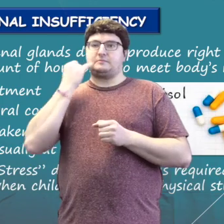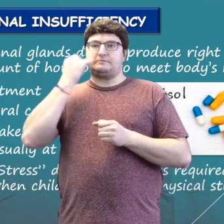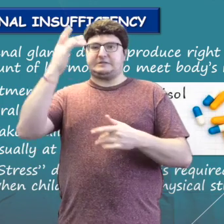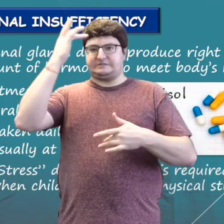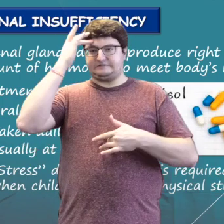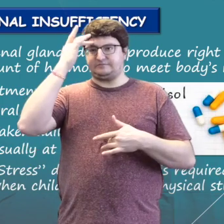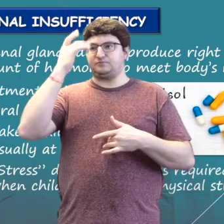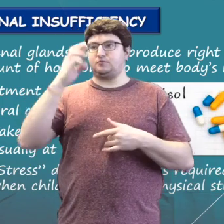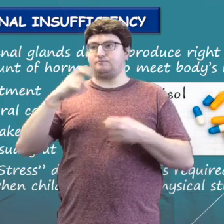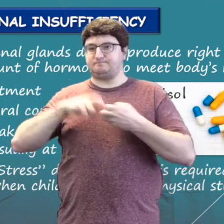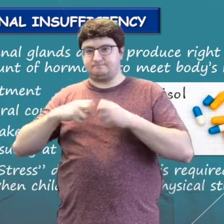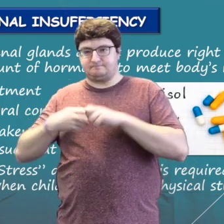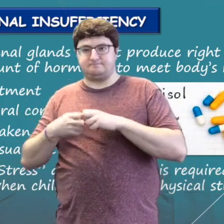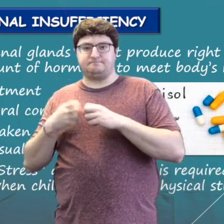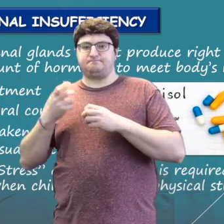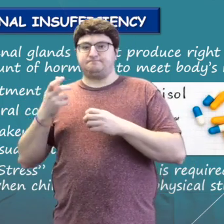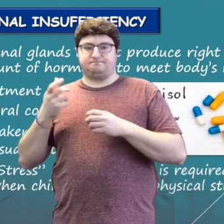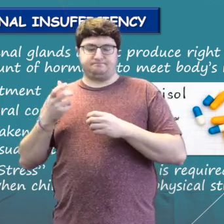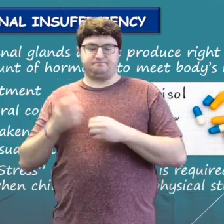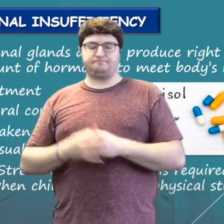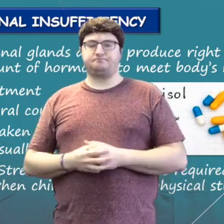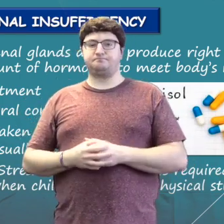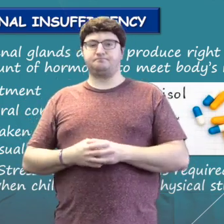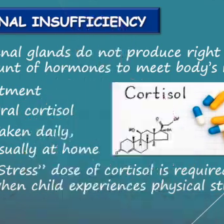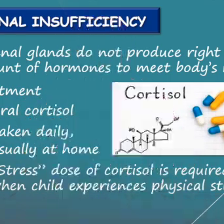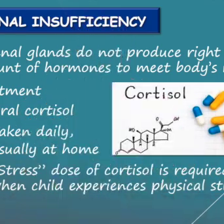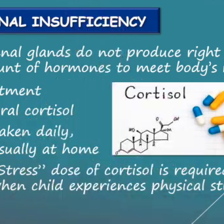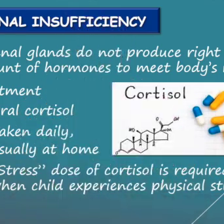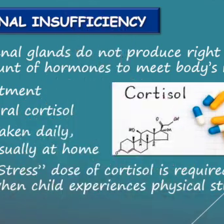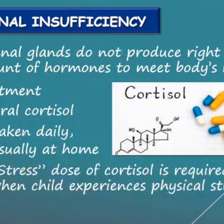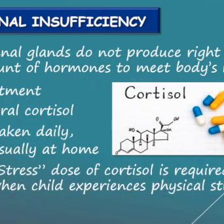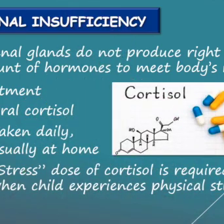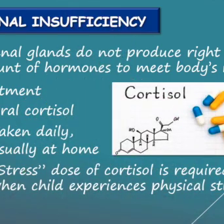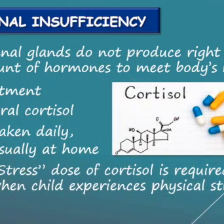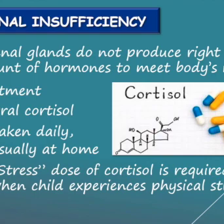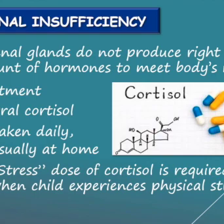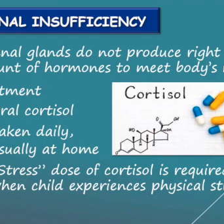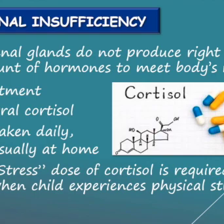significant physical stress, such as illness or injury.